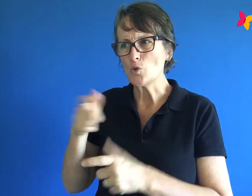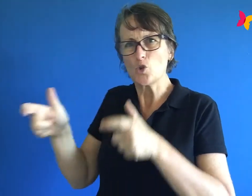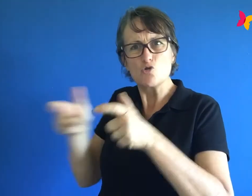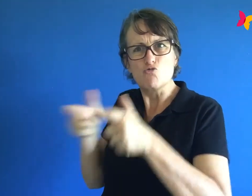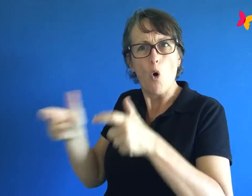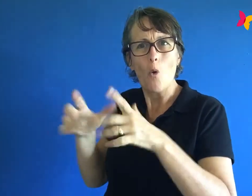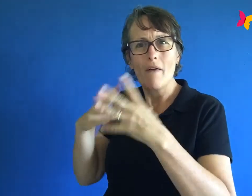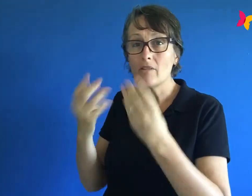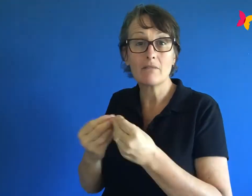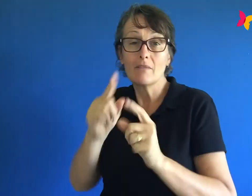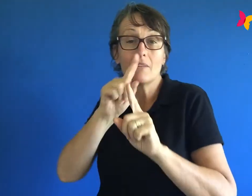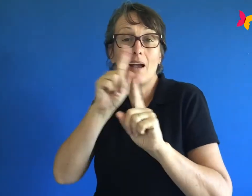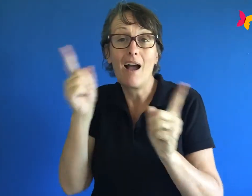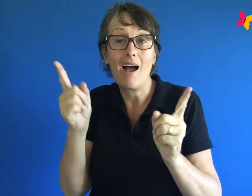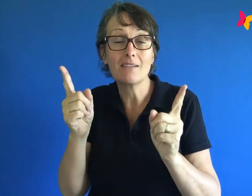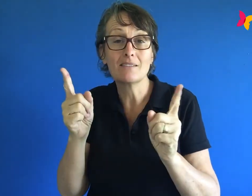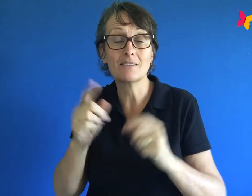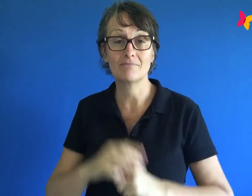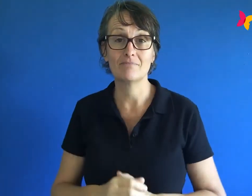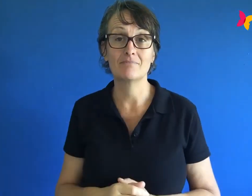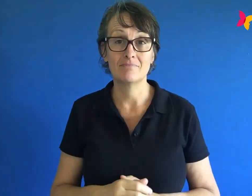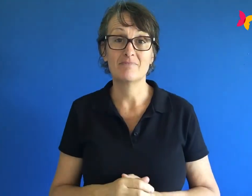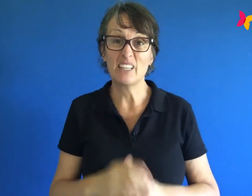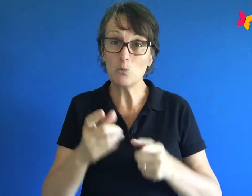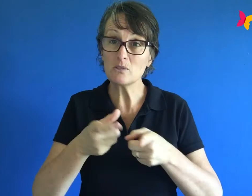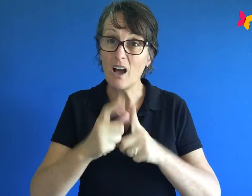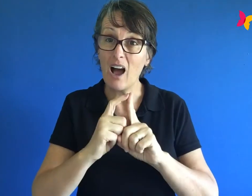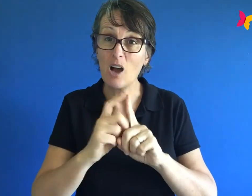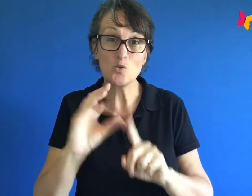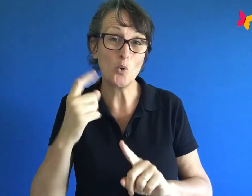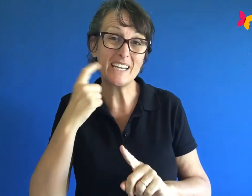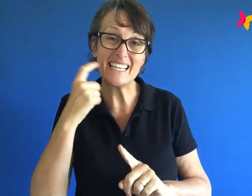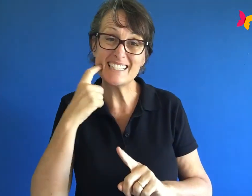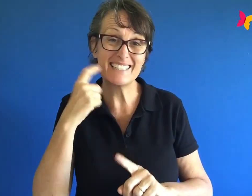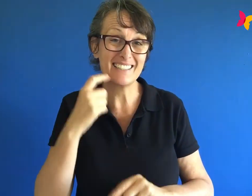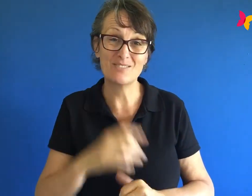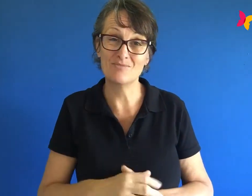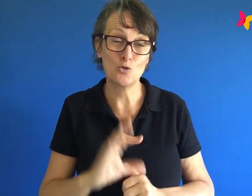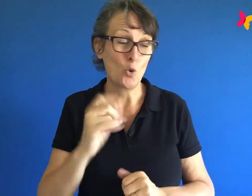that realisation? Yeah, it was reached with no dignity.